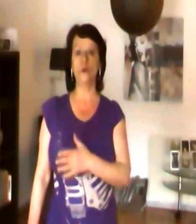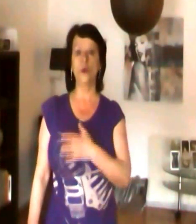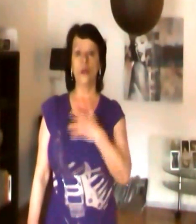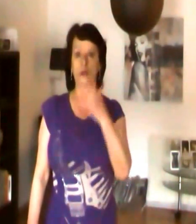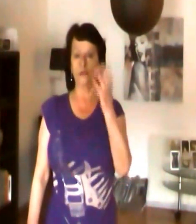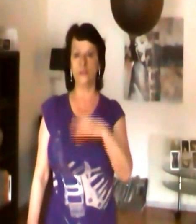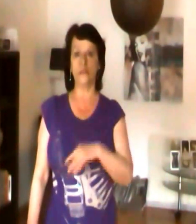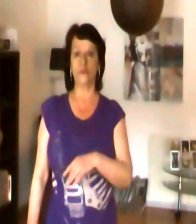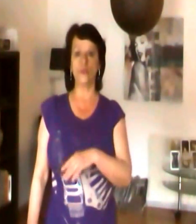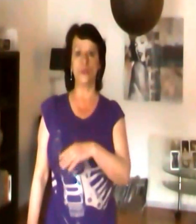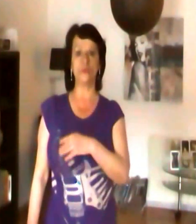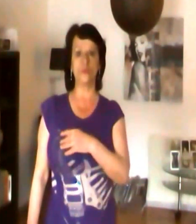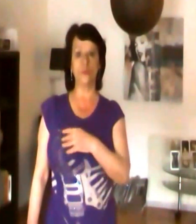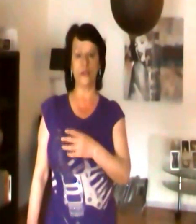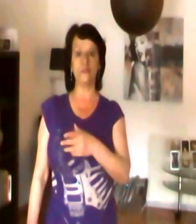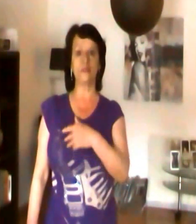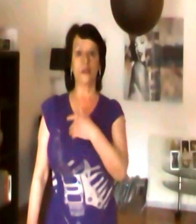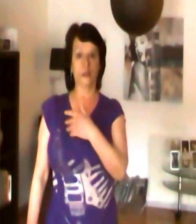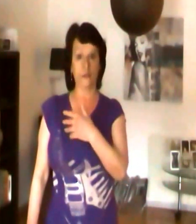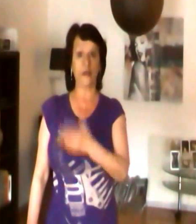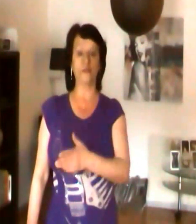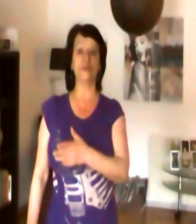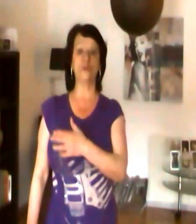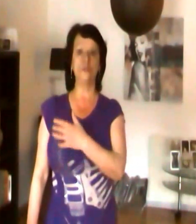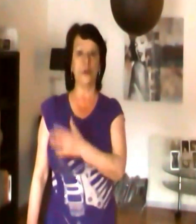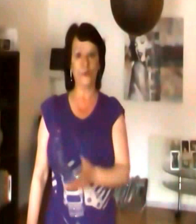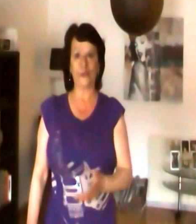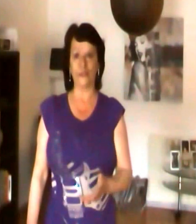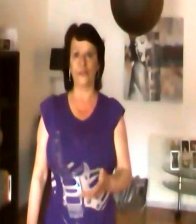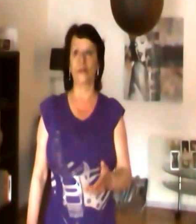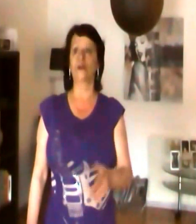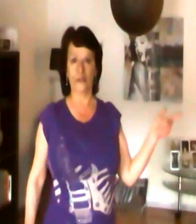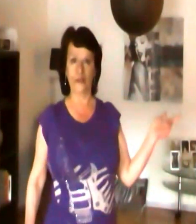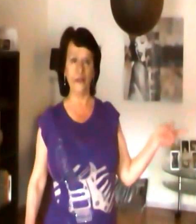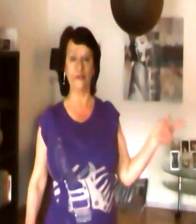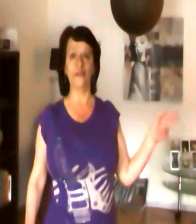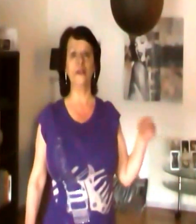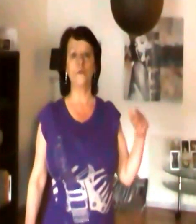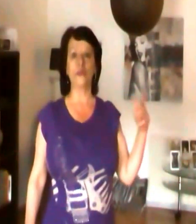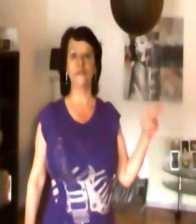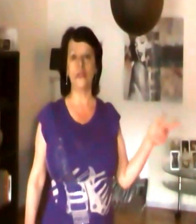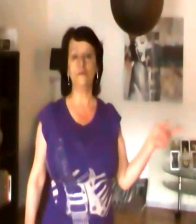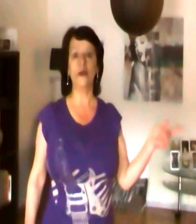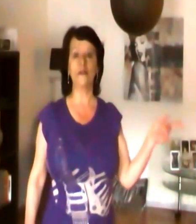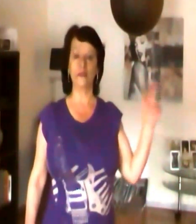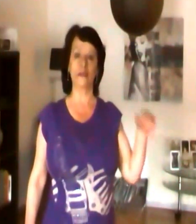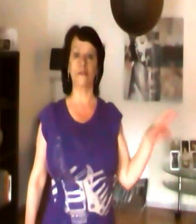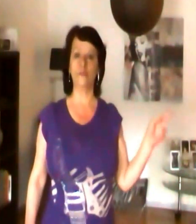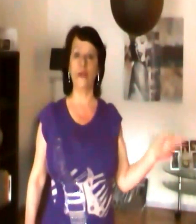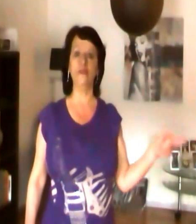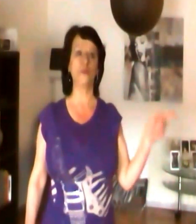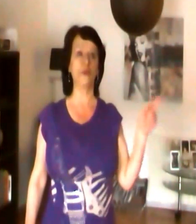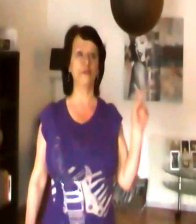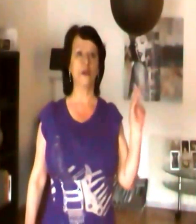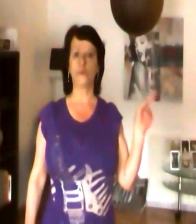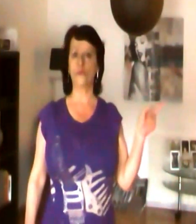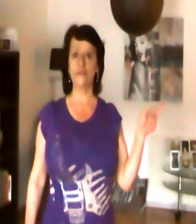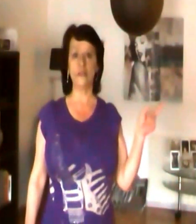are no Tyrannosaurus Rex dinosaurs on Earth. Lately, in Denmark, he had a debate with